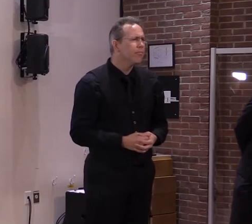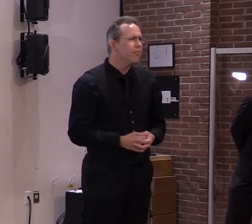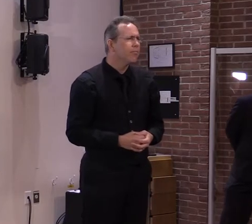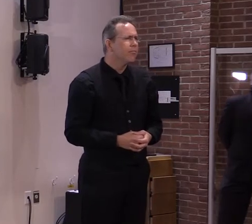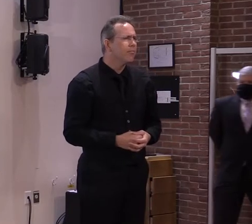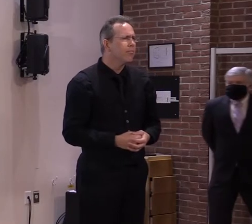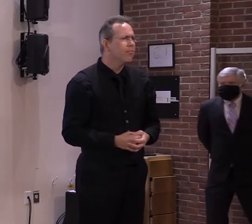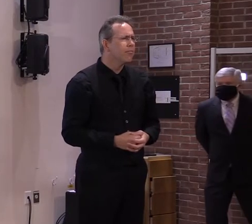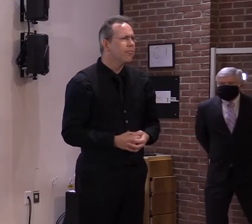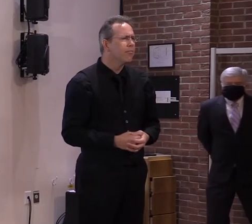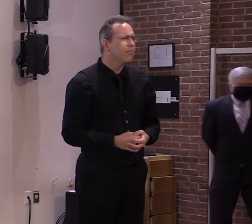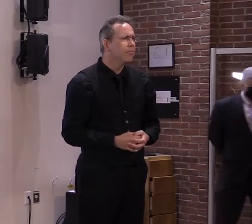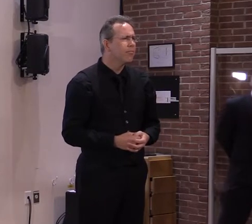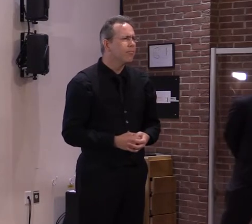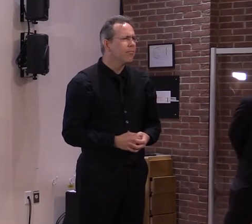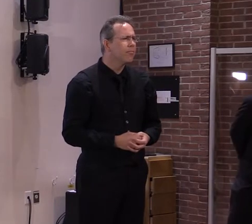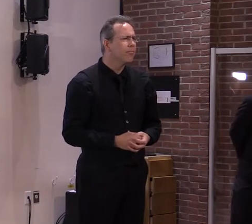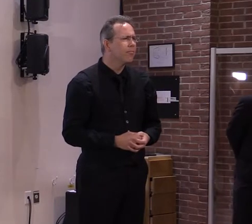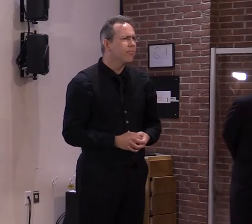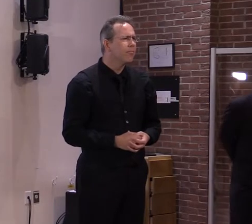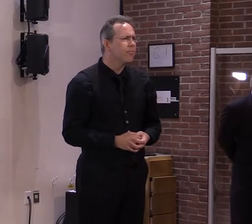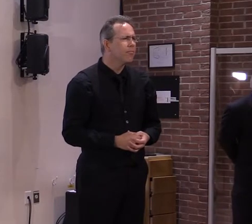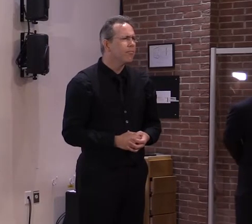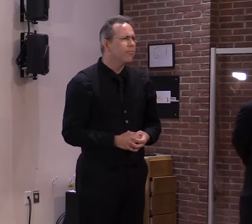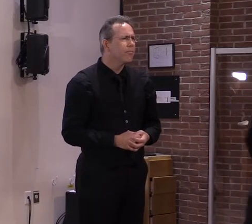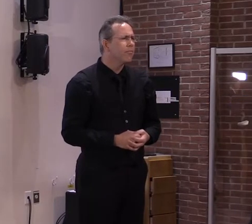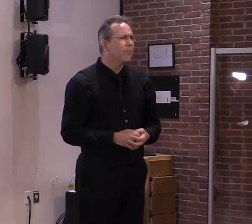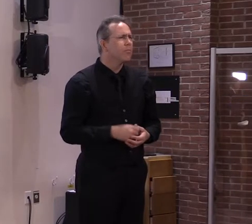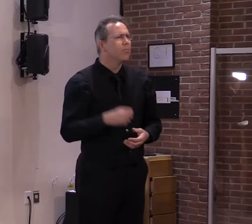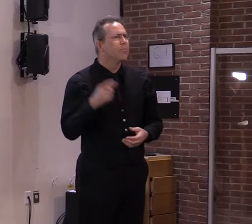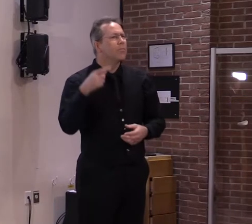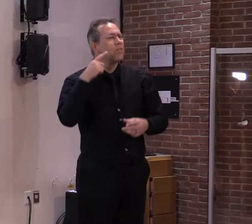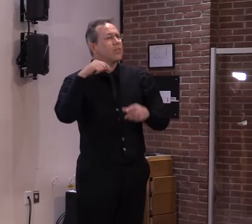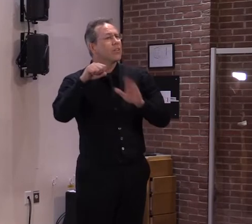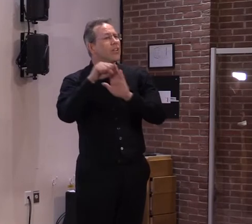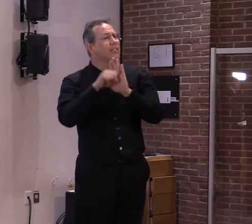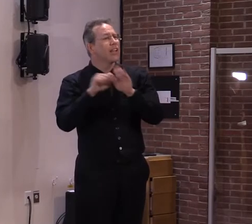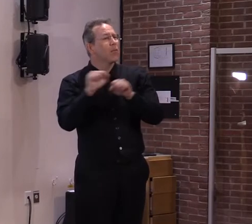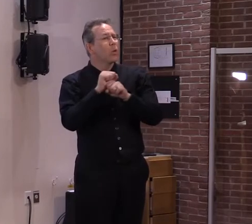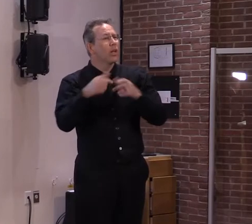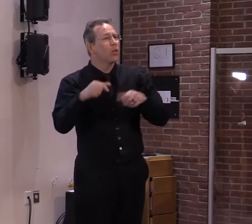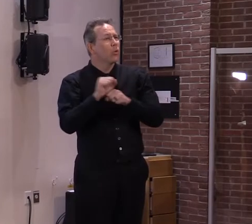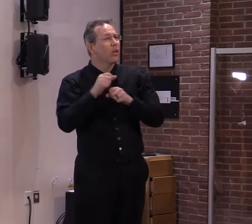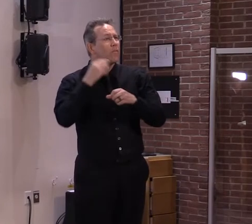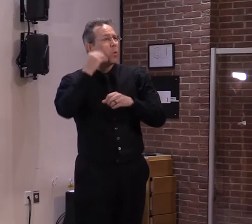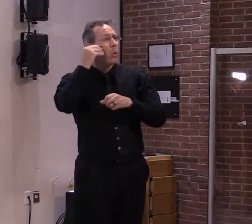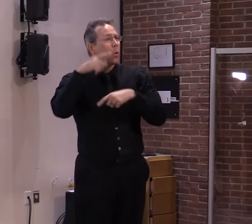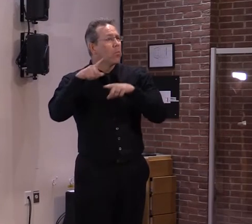offices? Might ask if Secretary Young is on the phone.